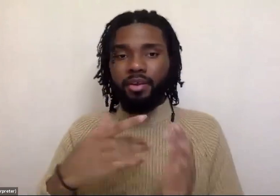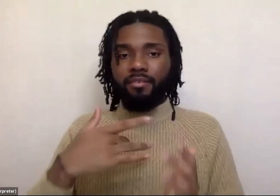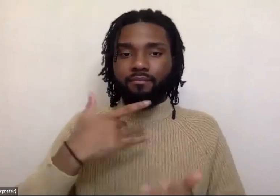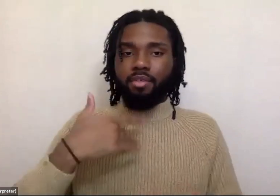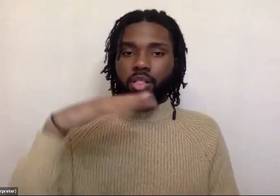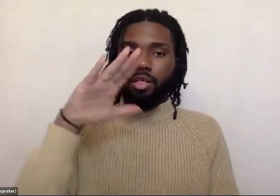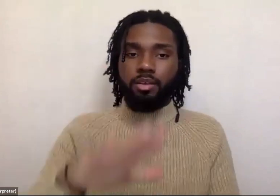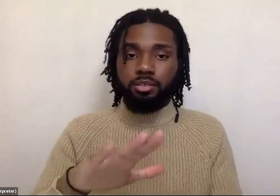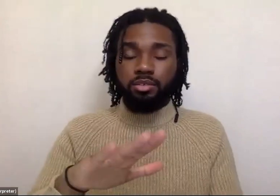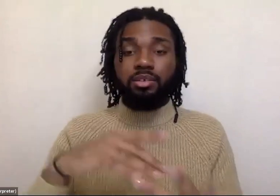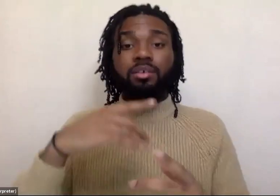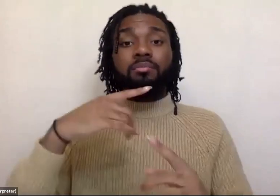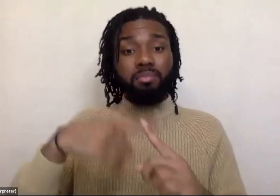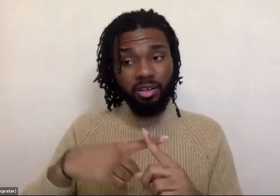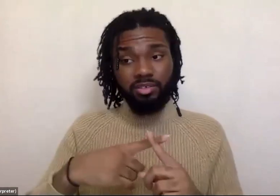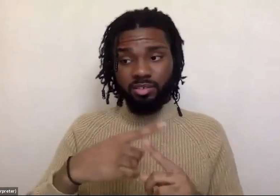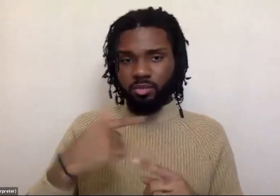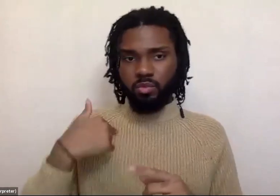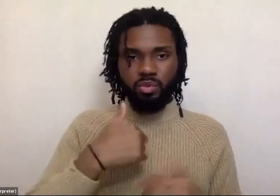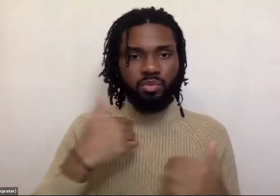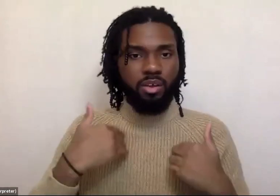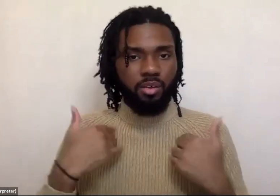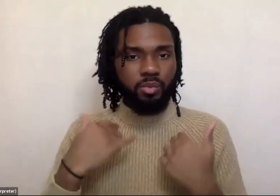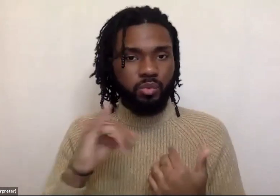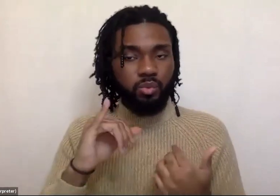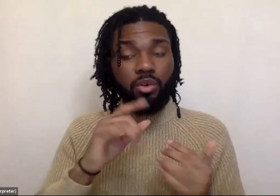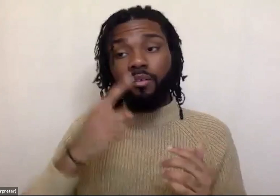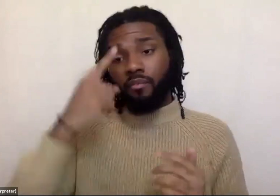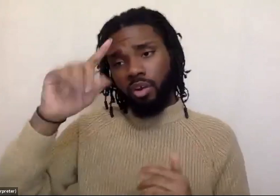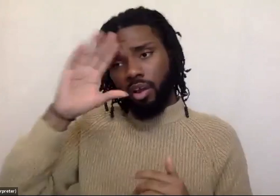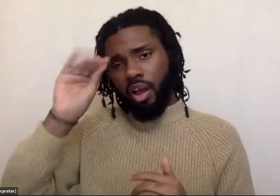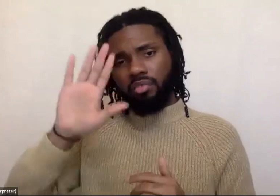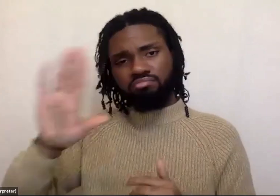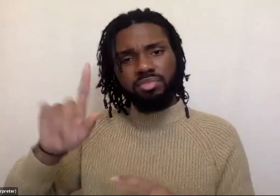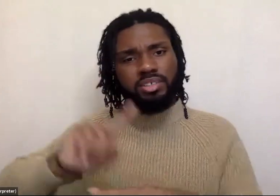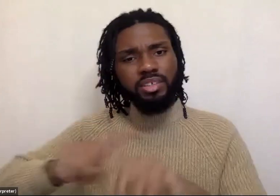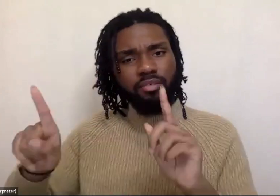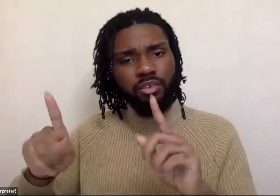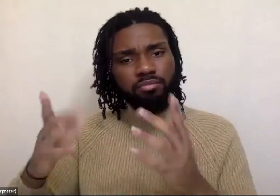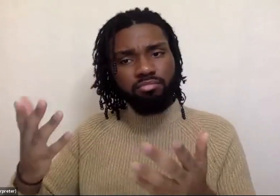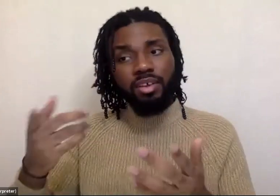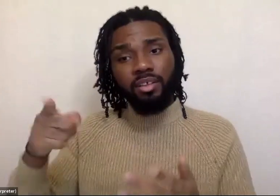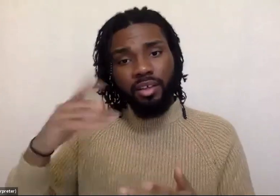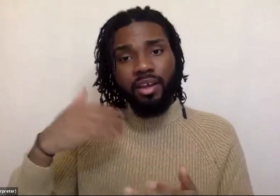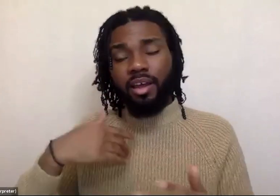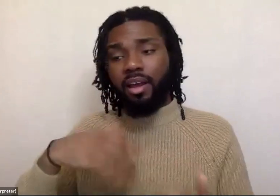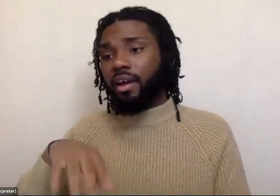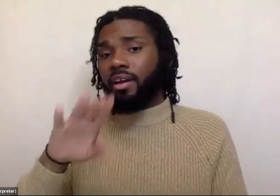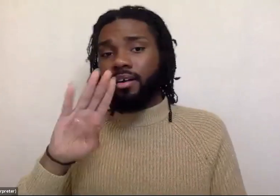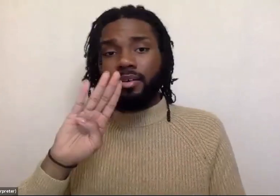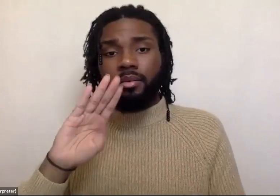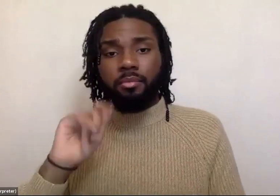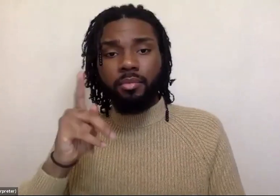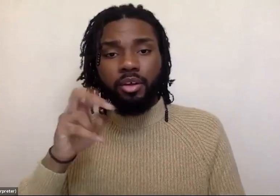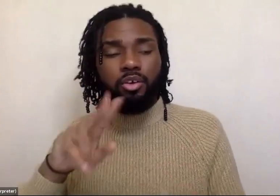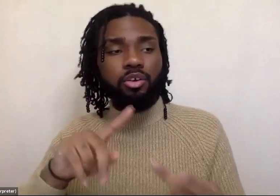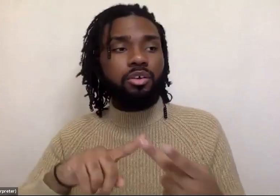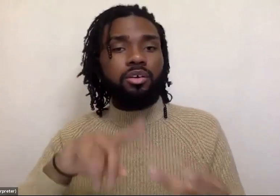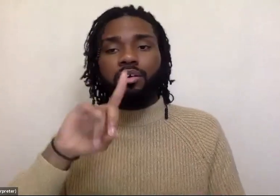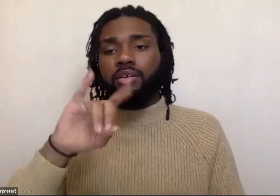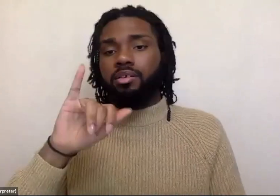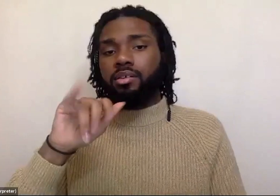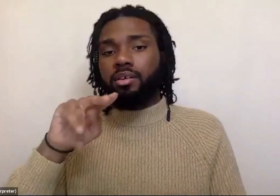young people, we just the guys were different. They had Miss Baker, it was Diane Nash. It was all these women who were leaders